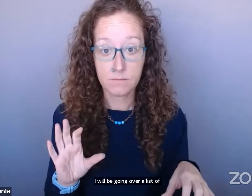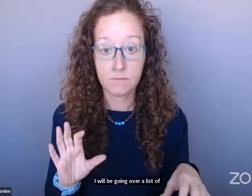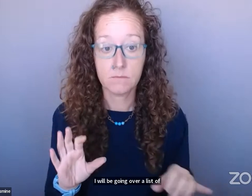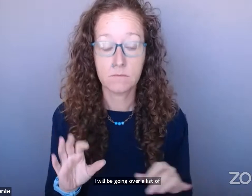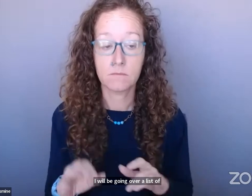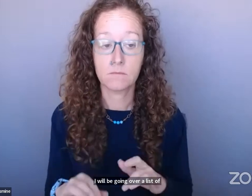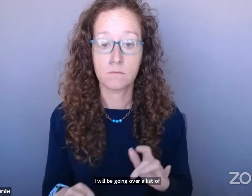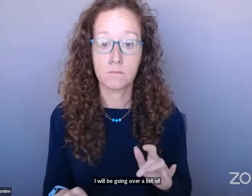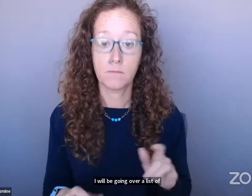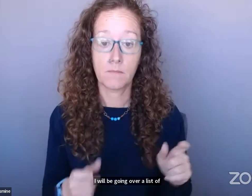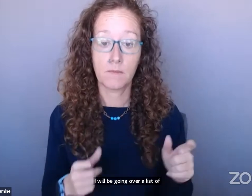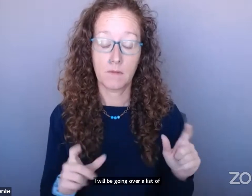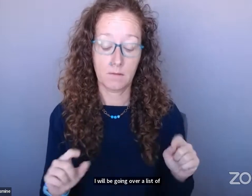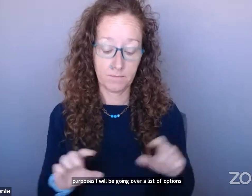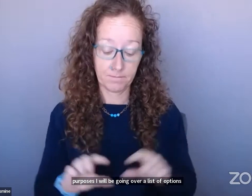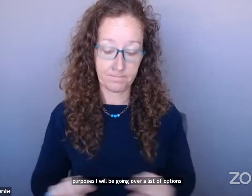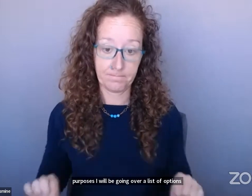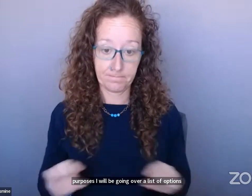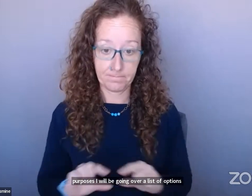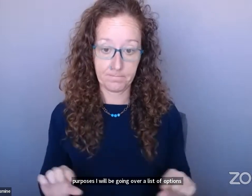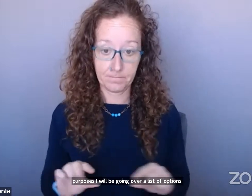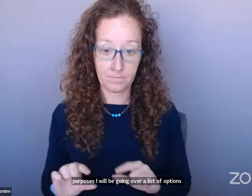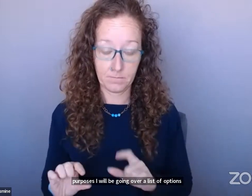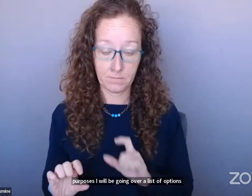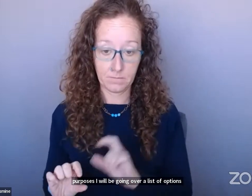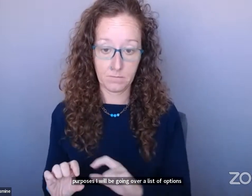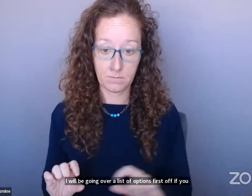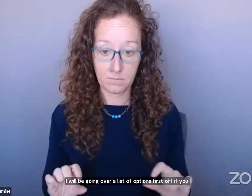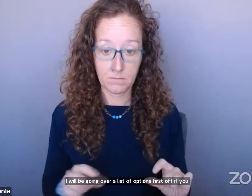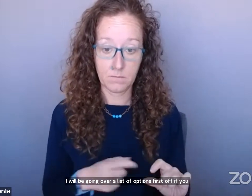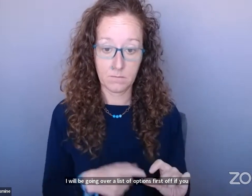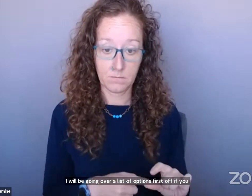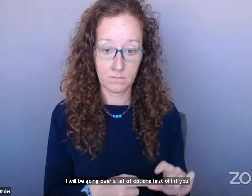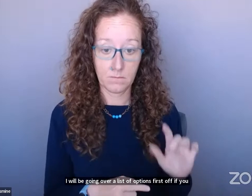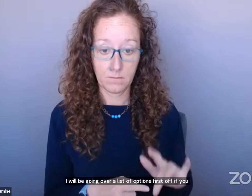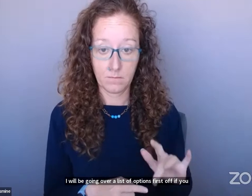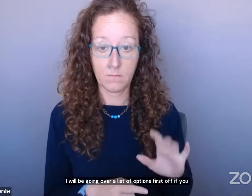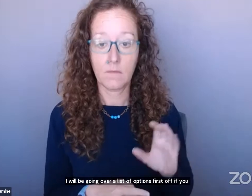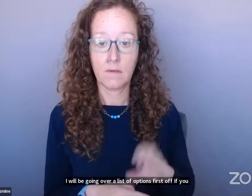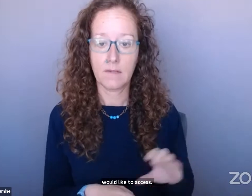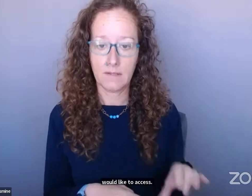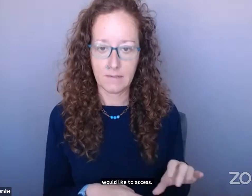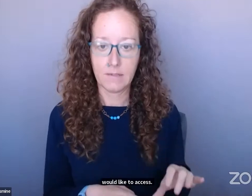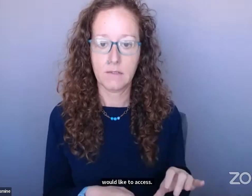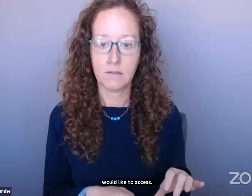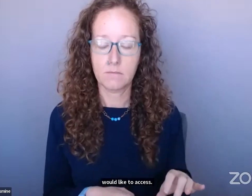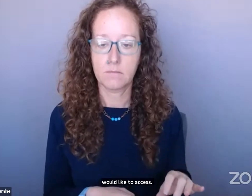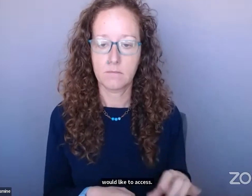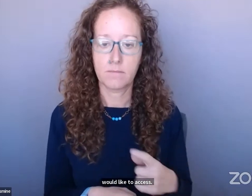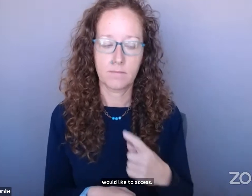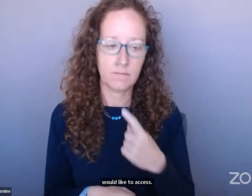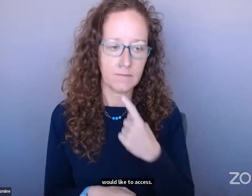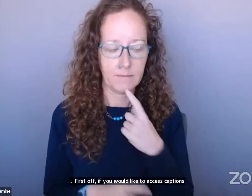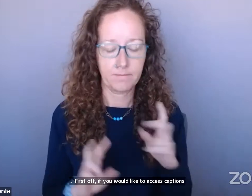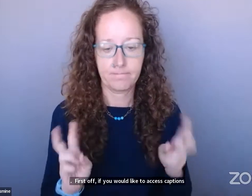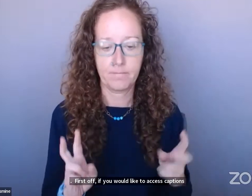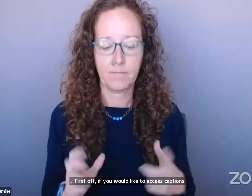meeting controls on the bottom of your screen and select the CC icon titled Live